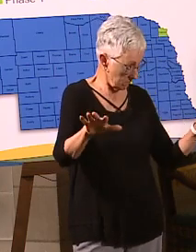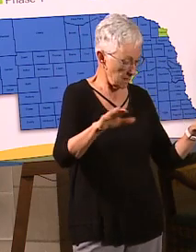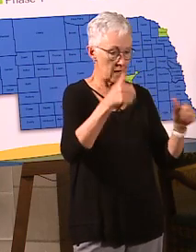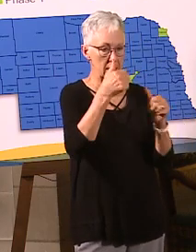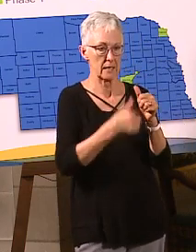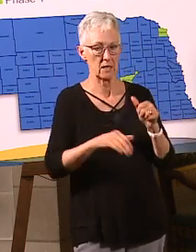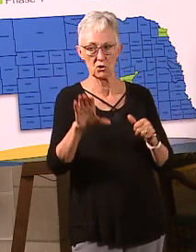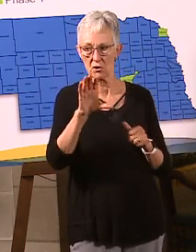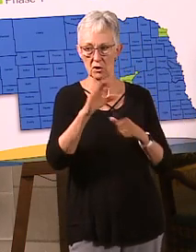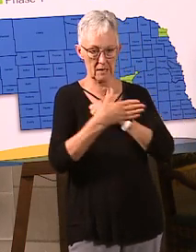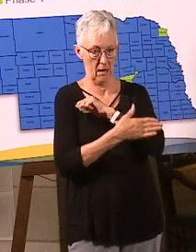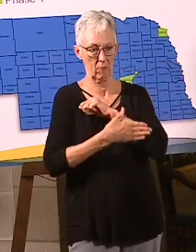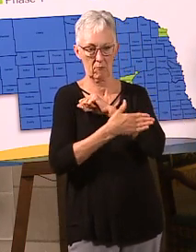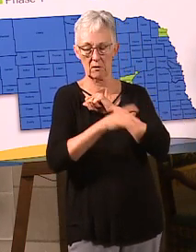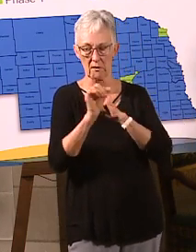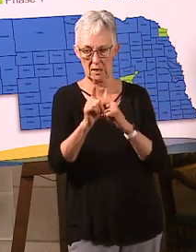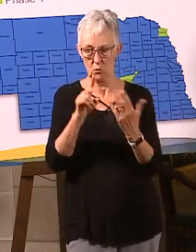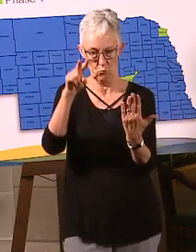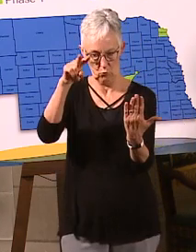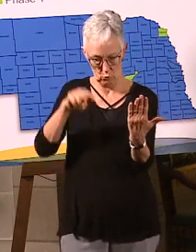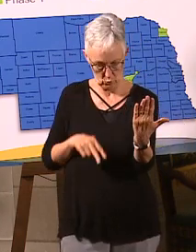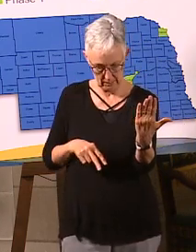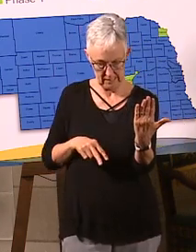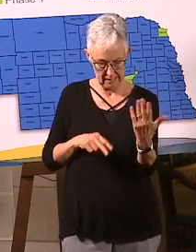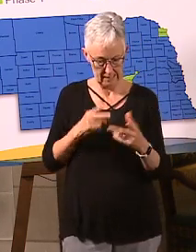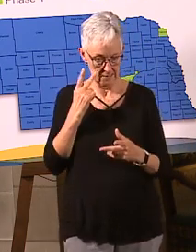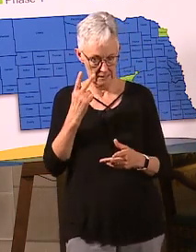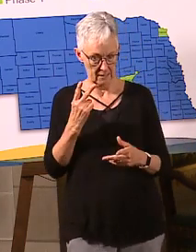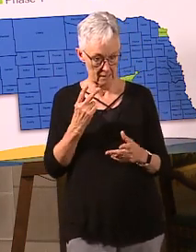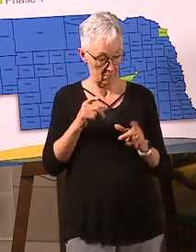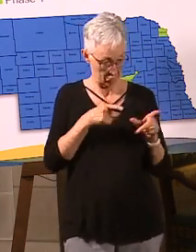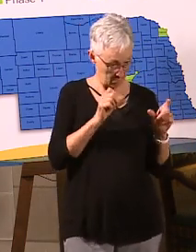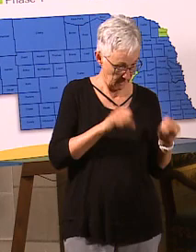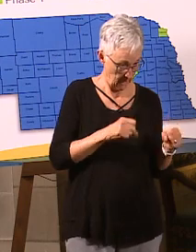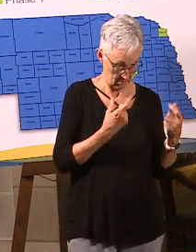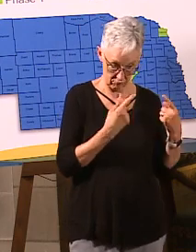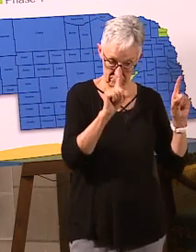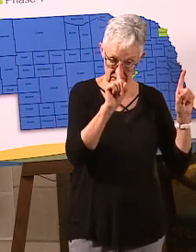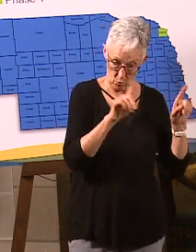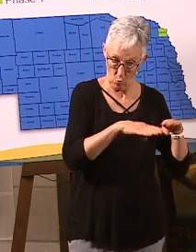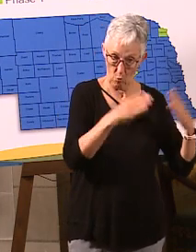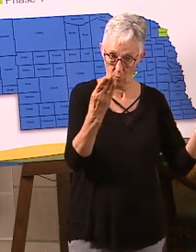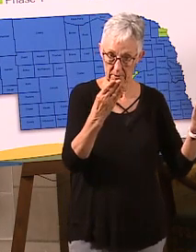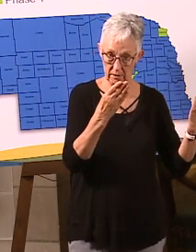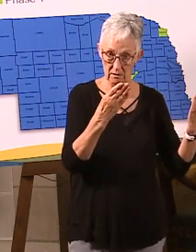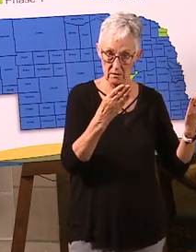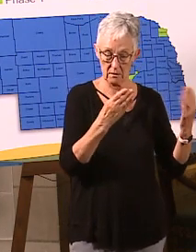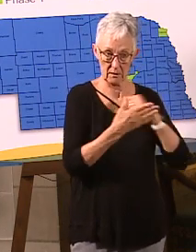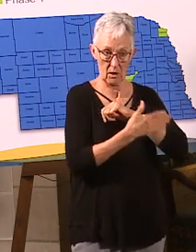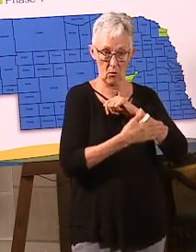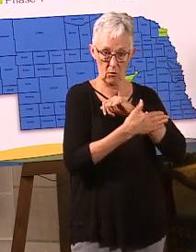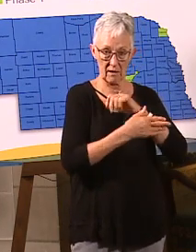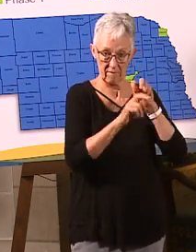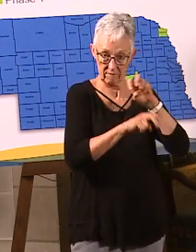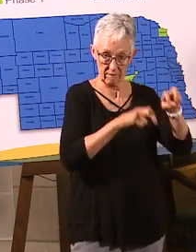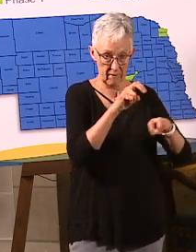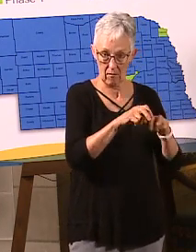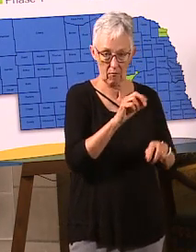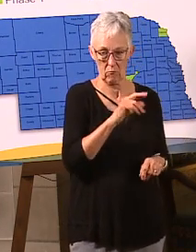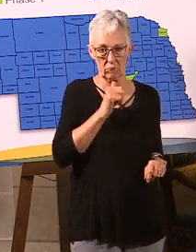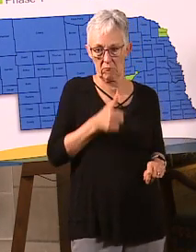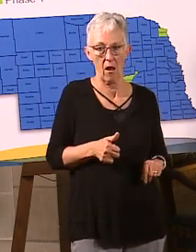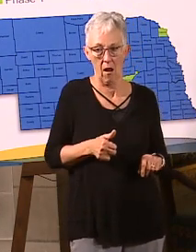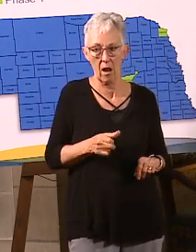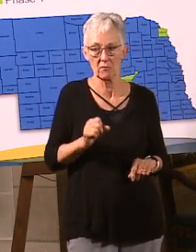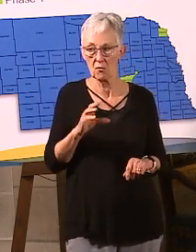not it makes sense for them to have their county fair. So I would say if you are still interested in having your county fair, look at those guidelines when they